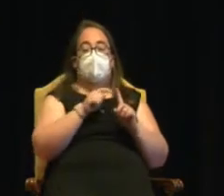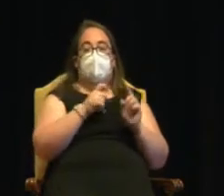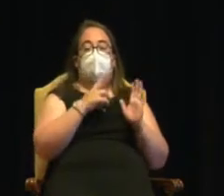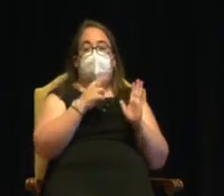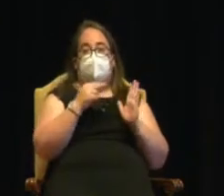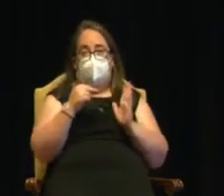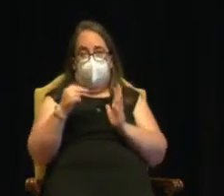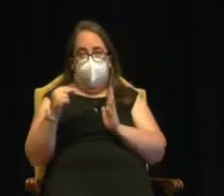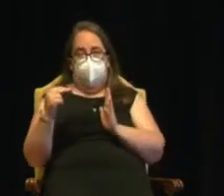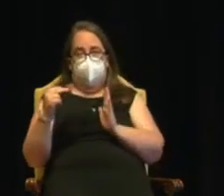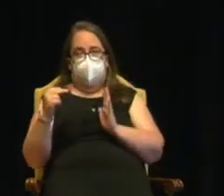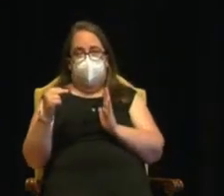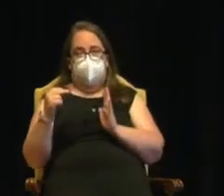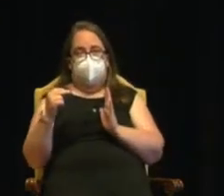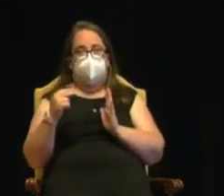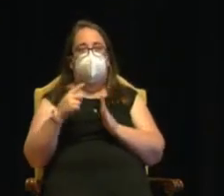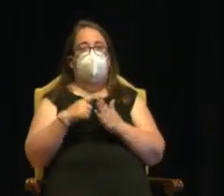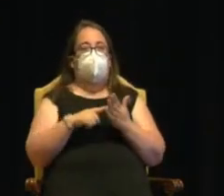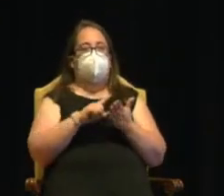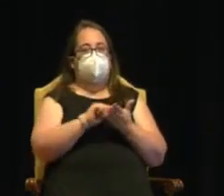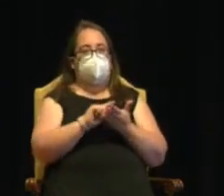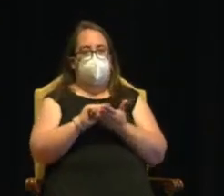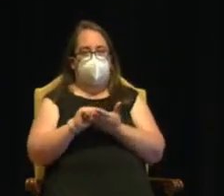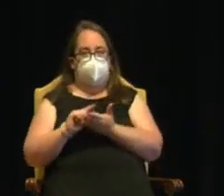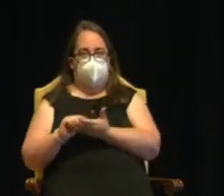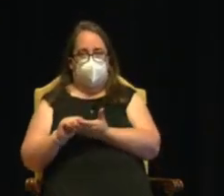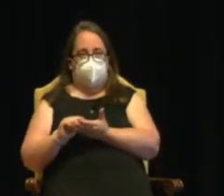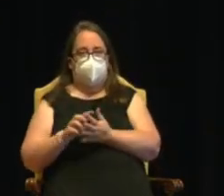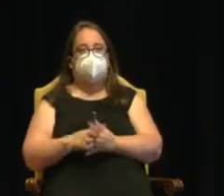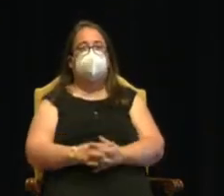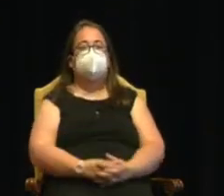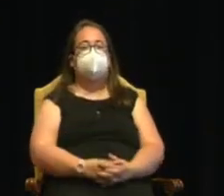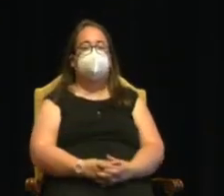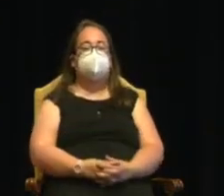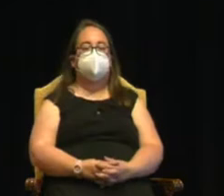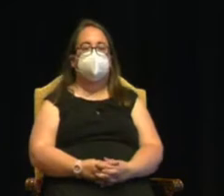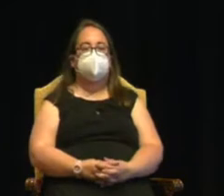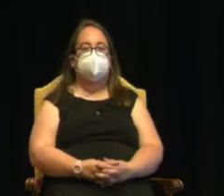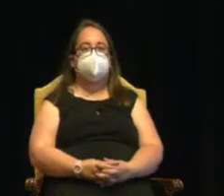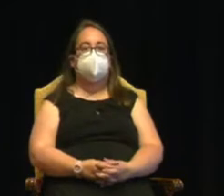read what was published. And